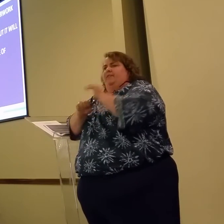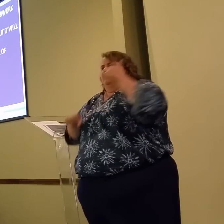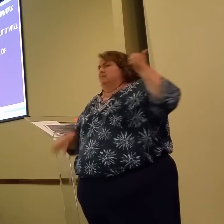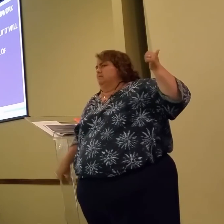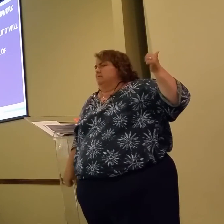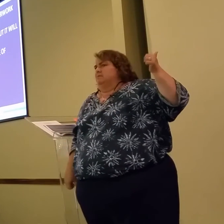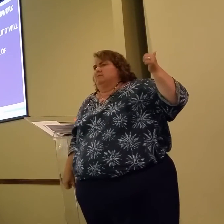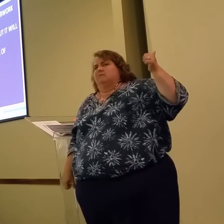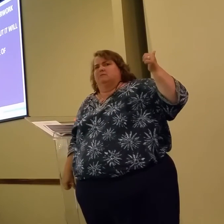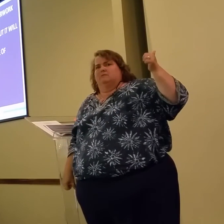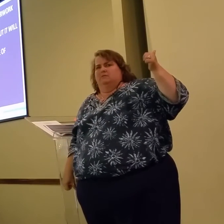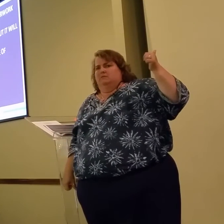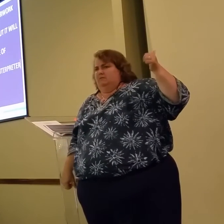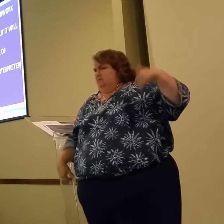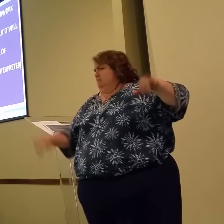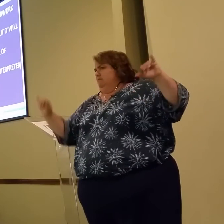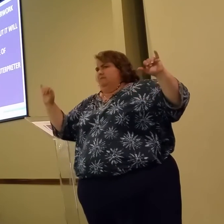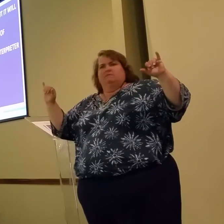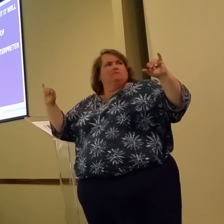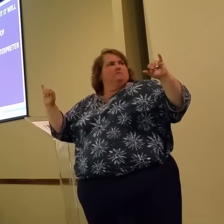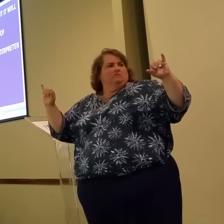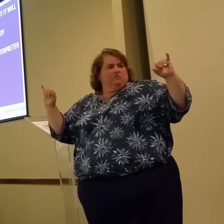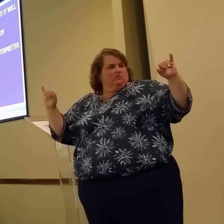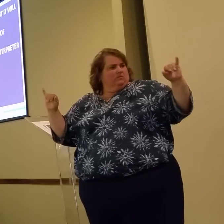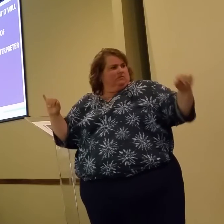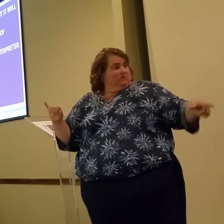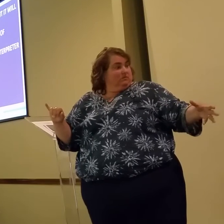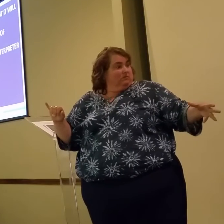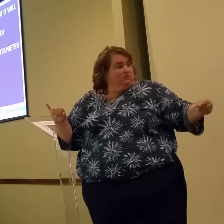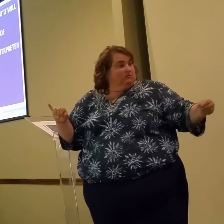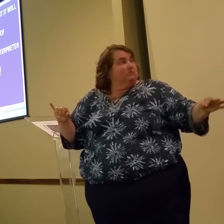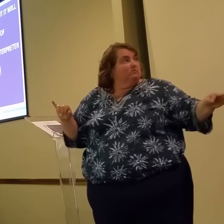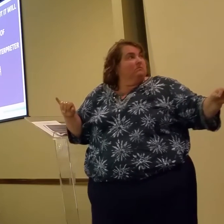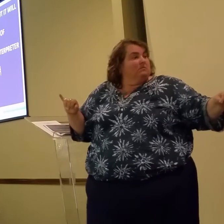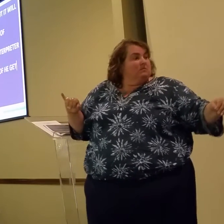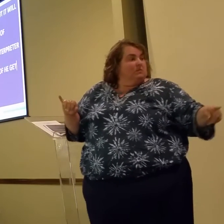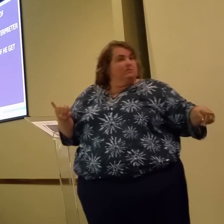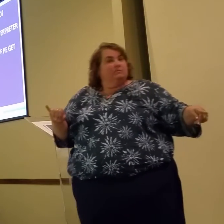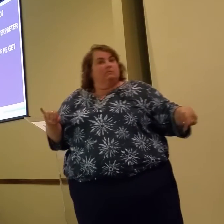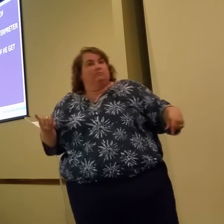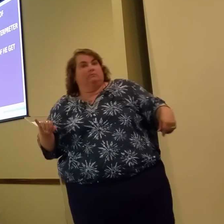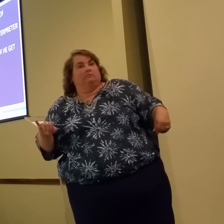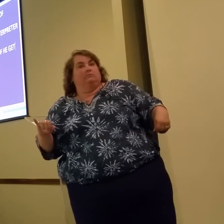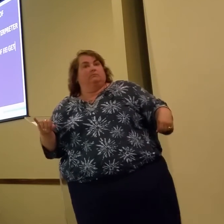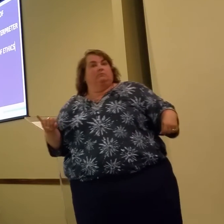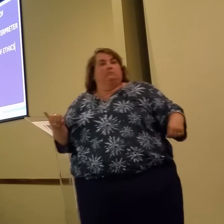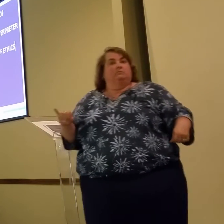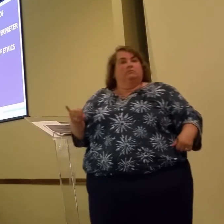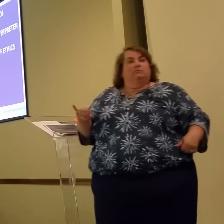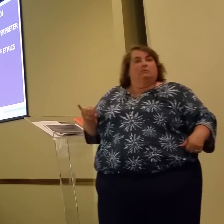deaf interpreter still must follow these code of ethics that I'm sharing with you this evening.